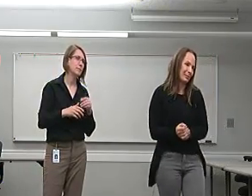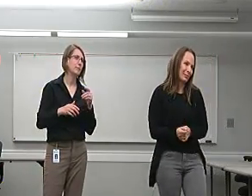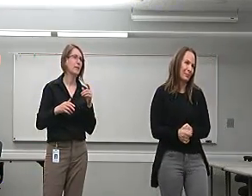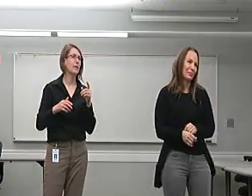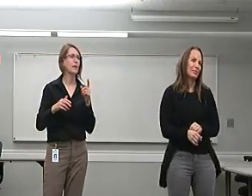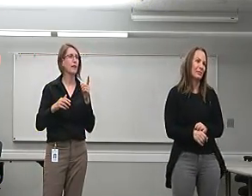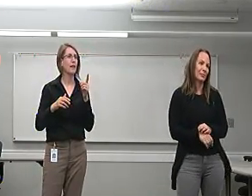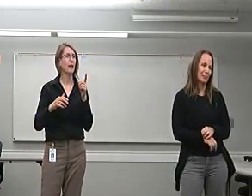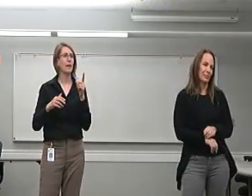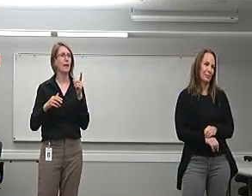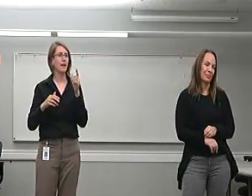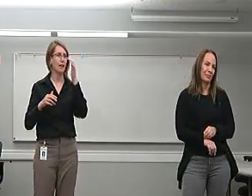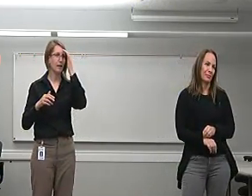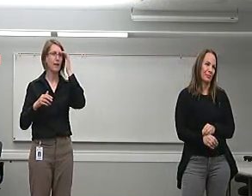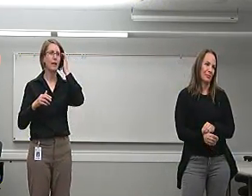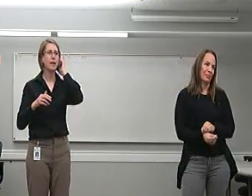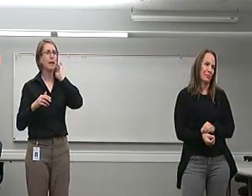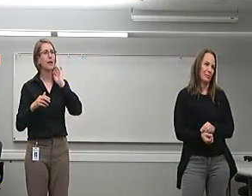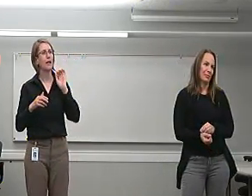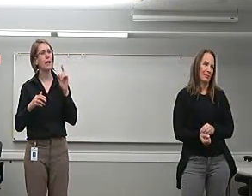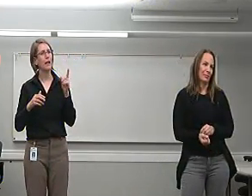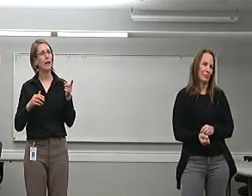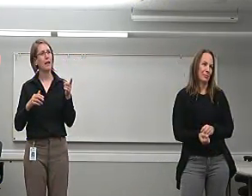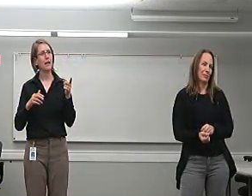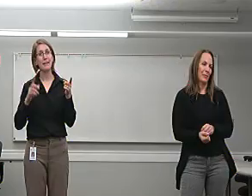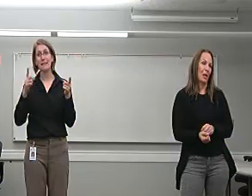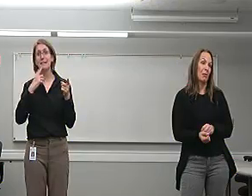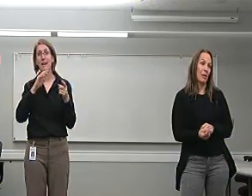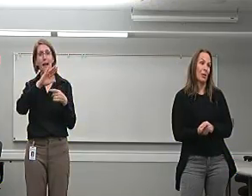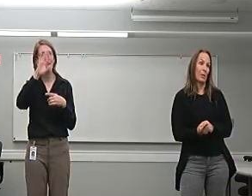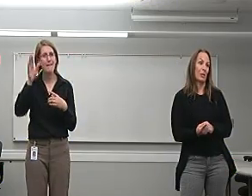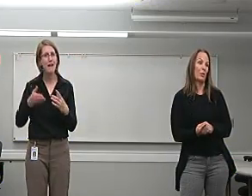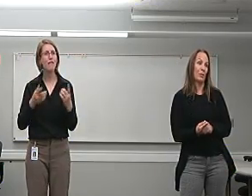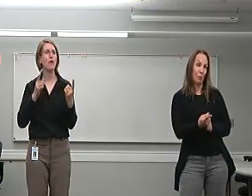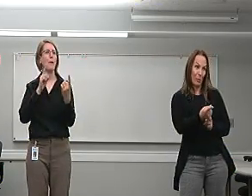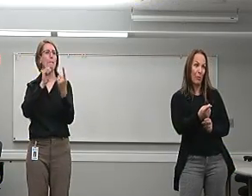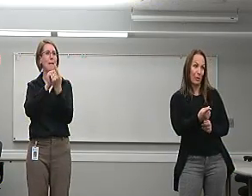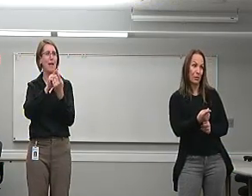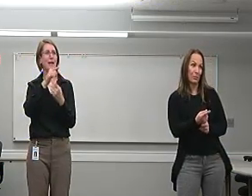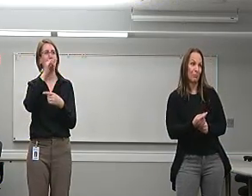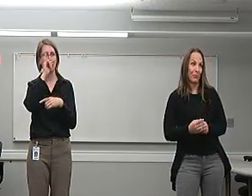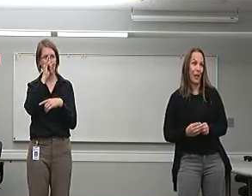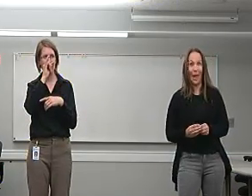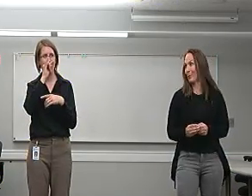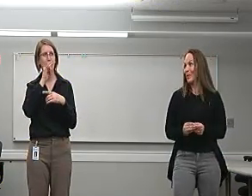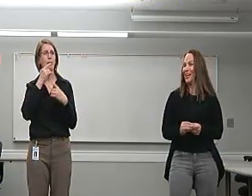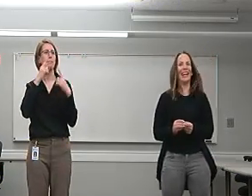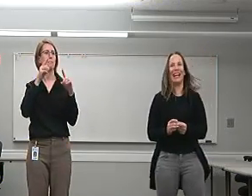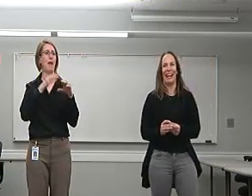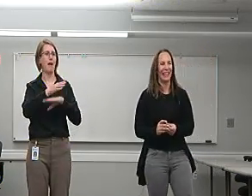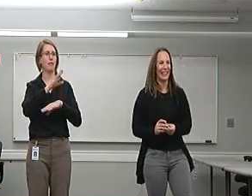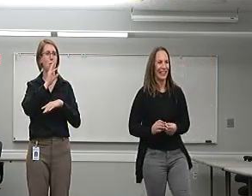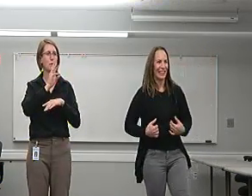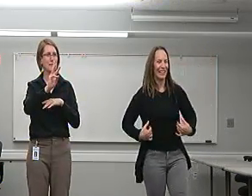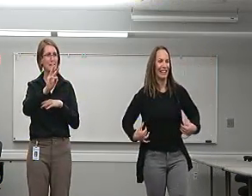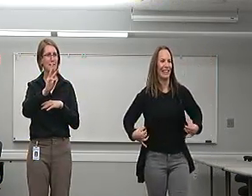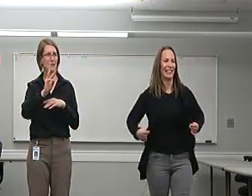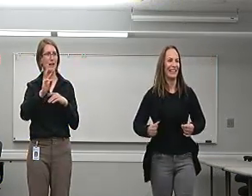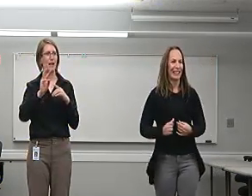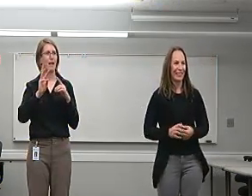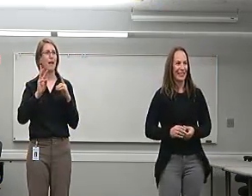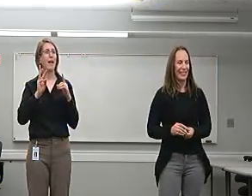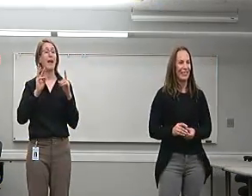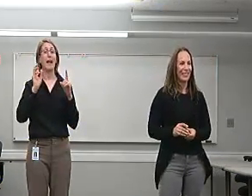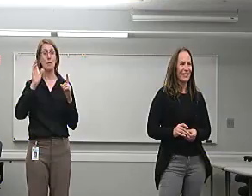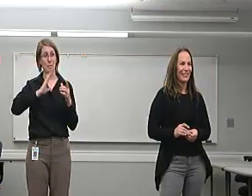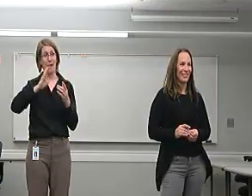met a kid who was successful after 6. I know what I told him. I remember. He was like, well, I actually just talked to Rachel Coleman,